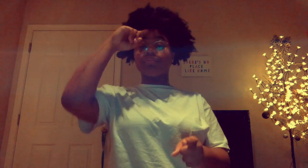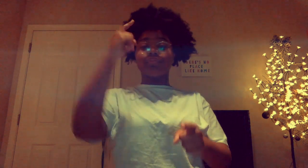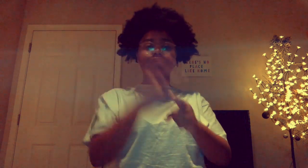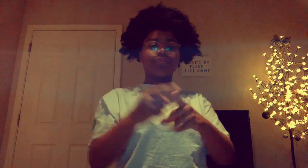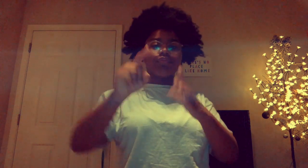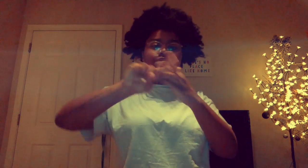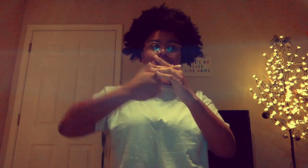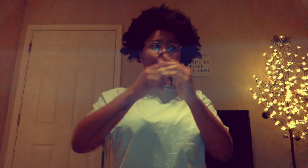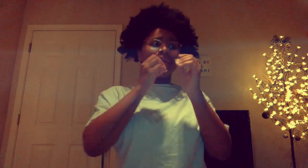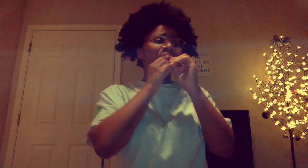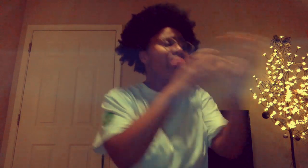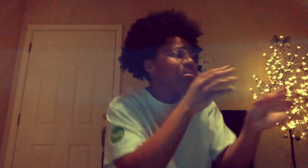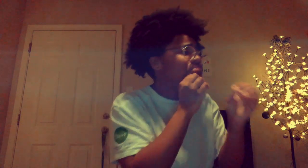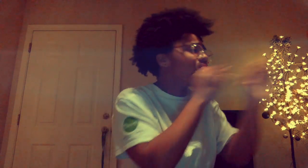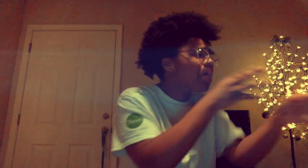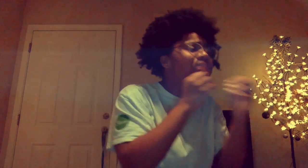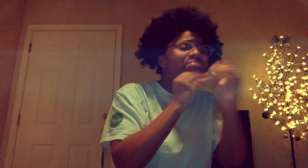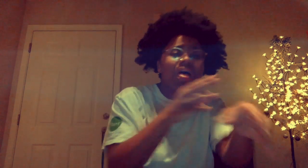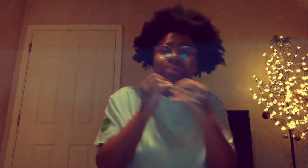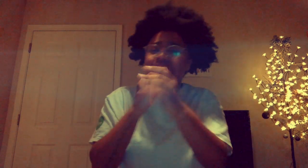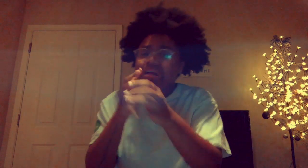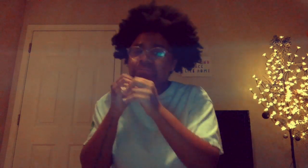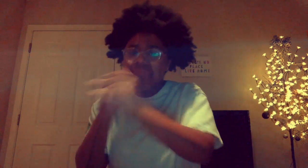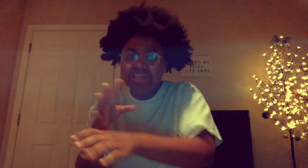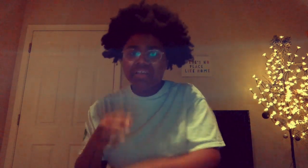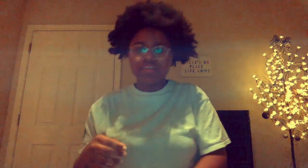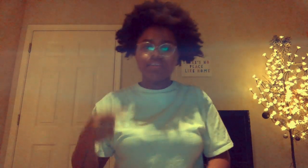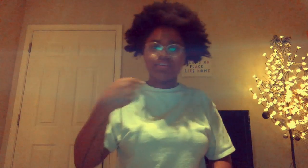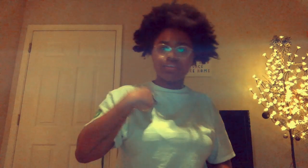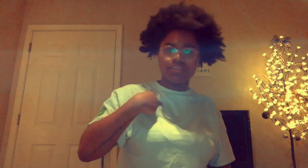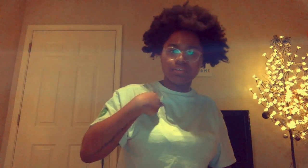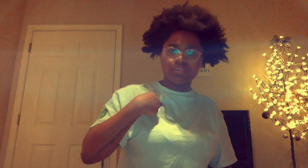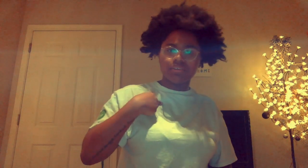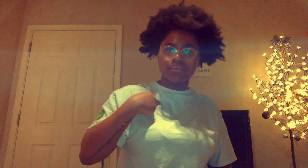we noticed that my brother started throwing up.